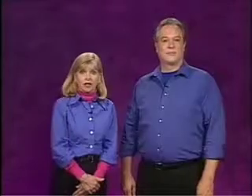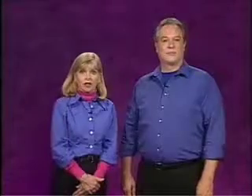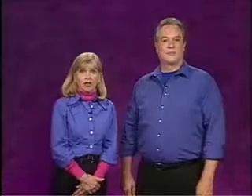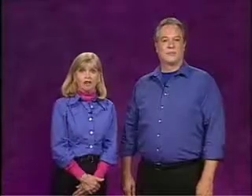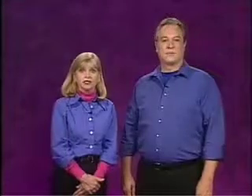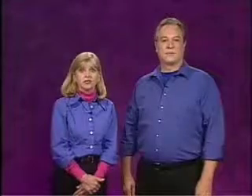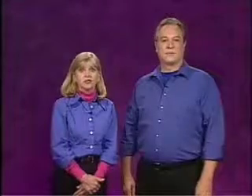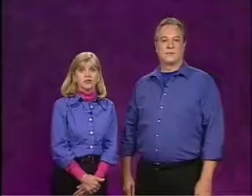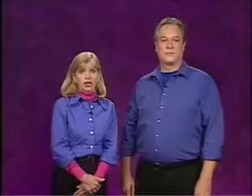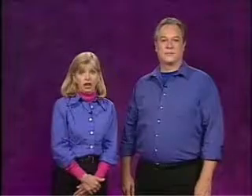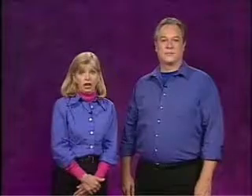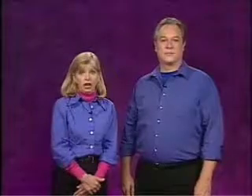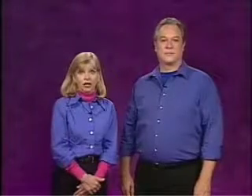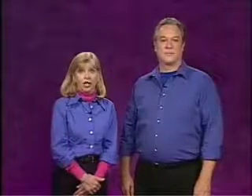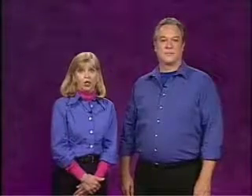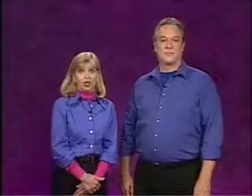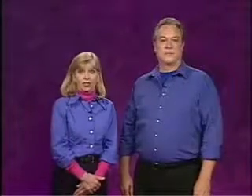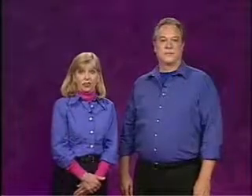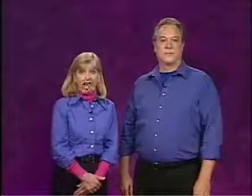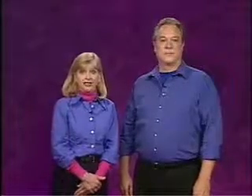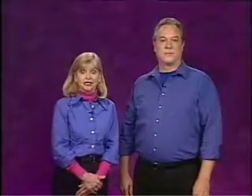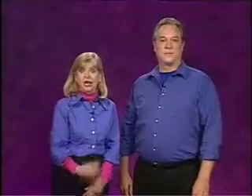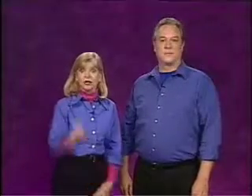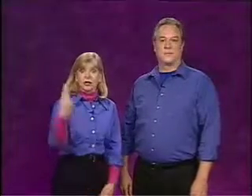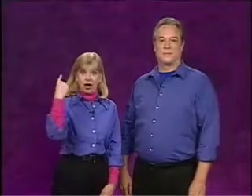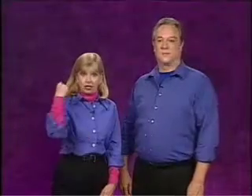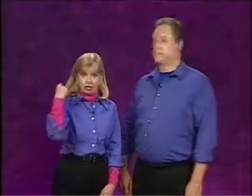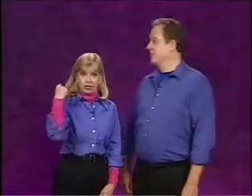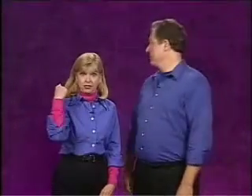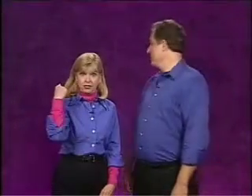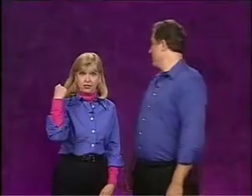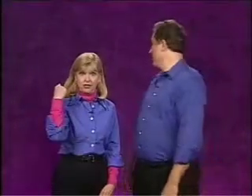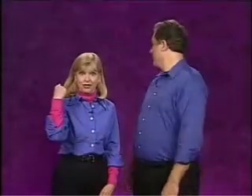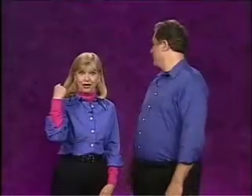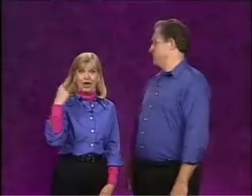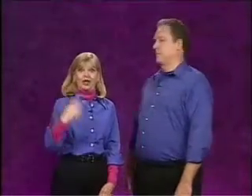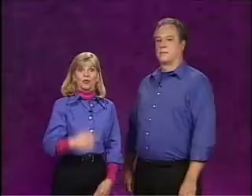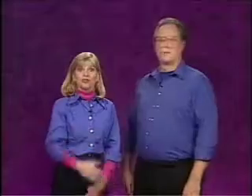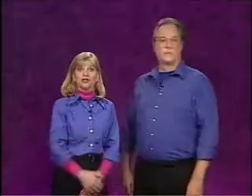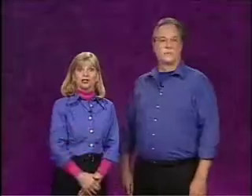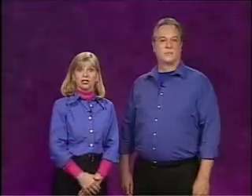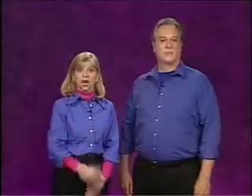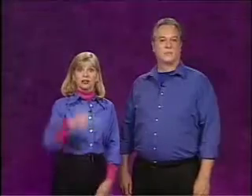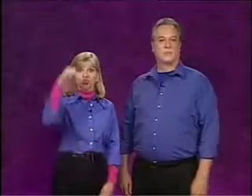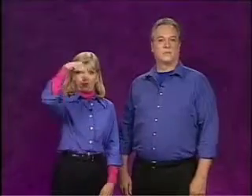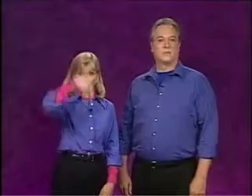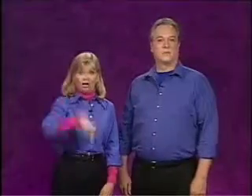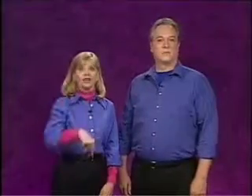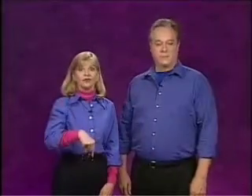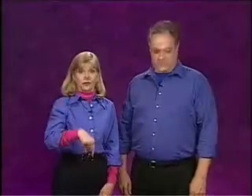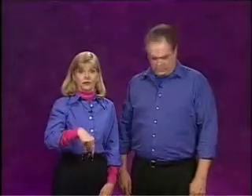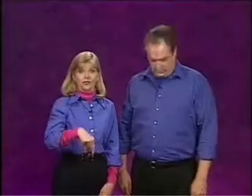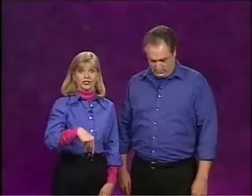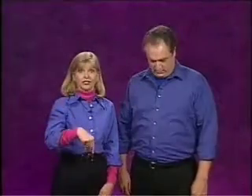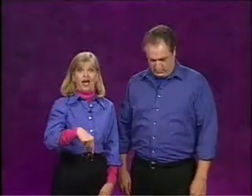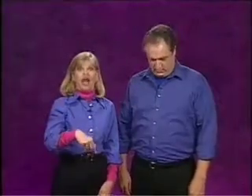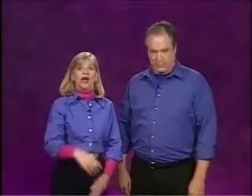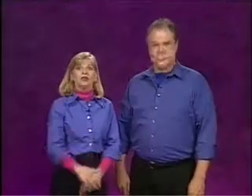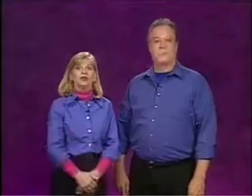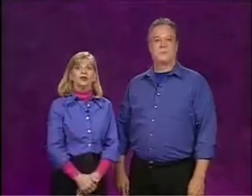on the concept of a timeline with the past time behind us, the present time directly in front of us, and the